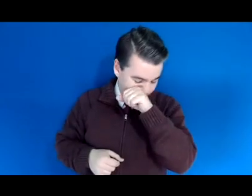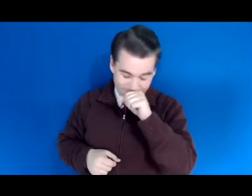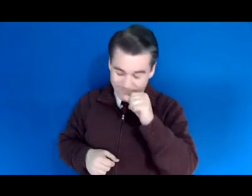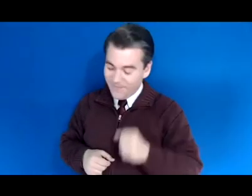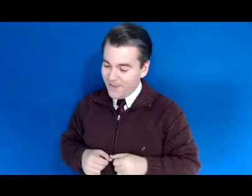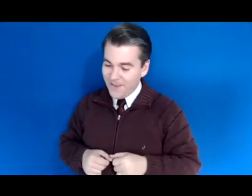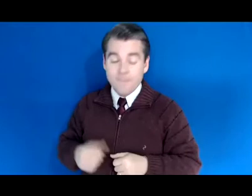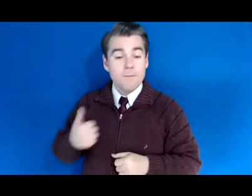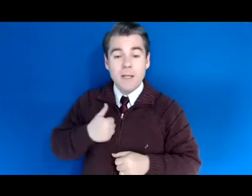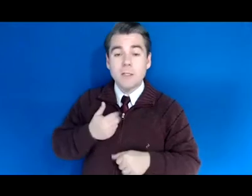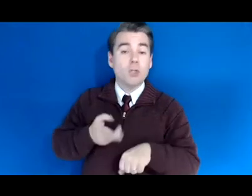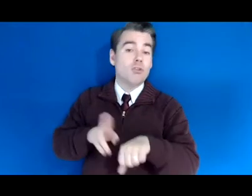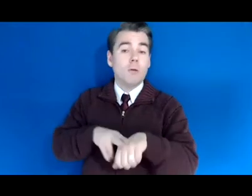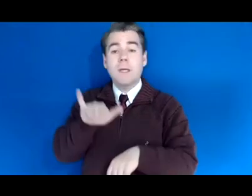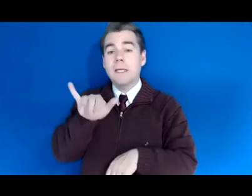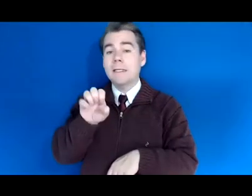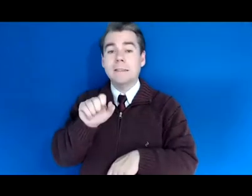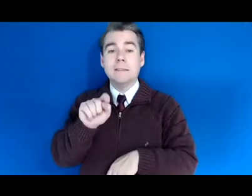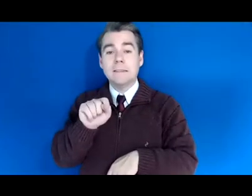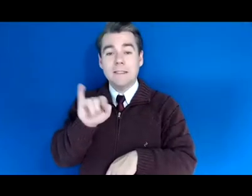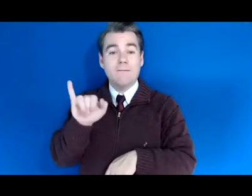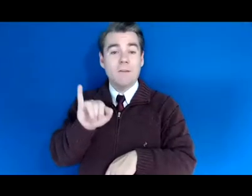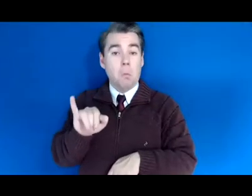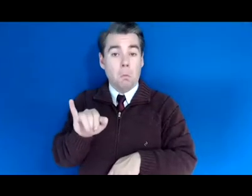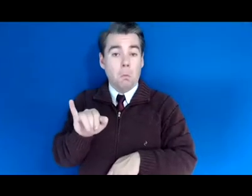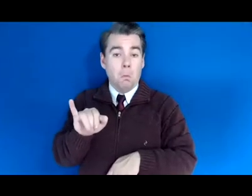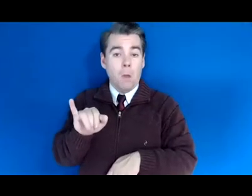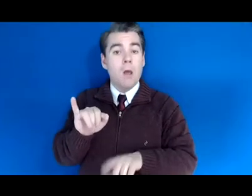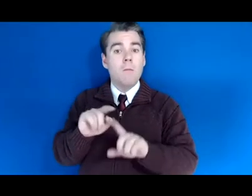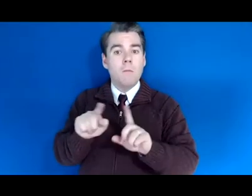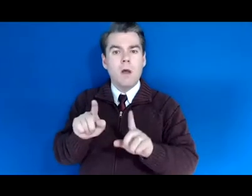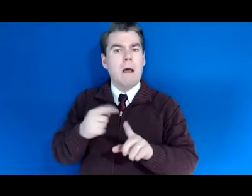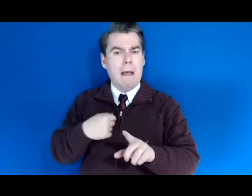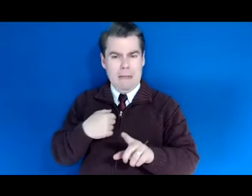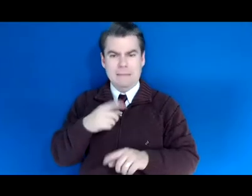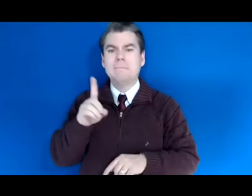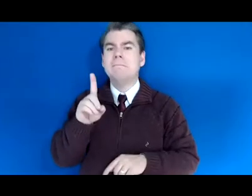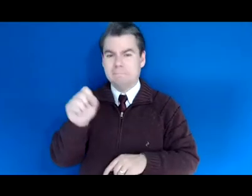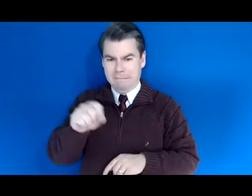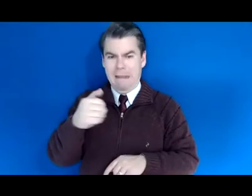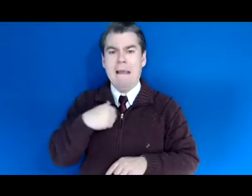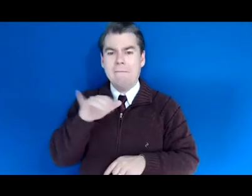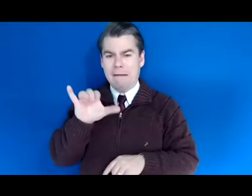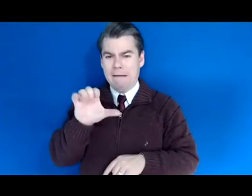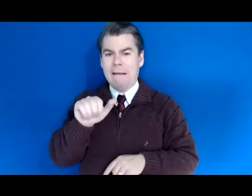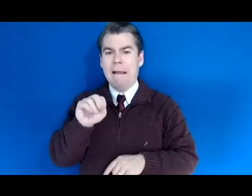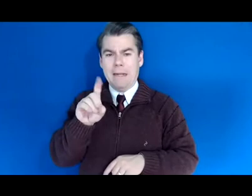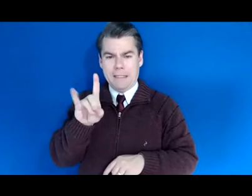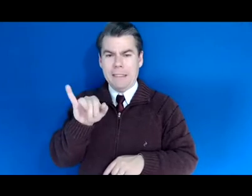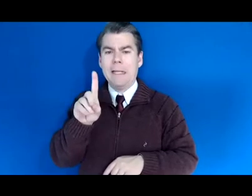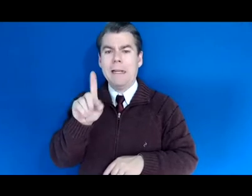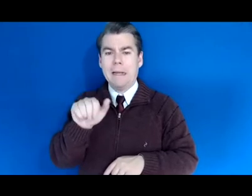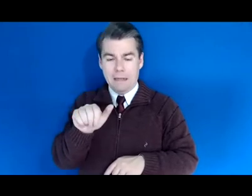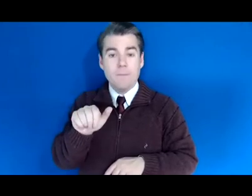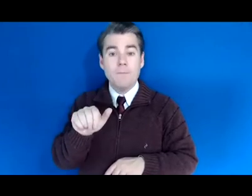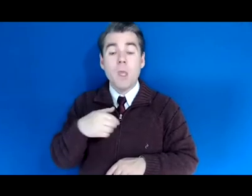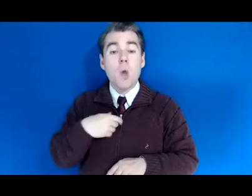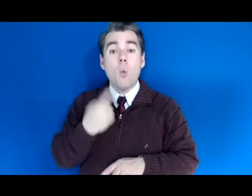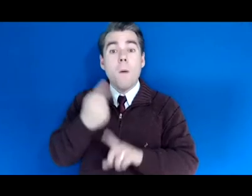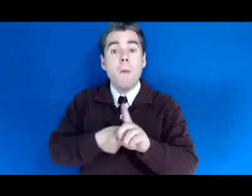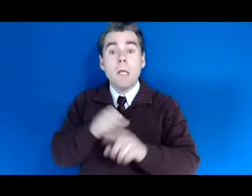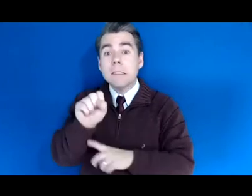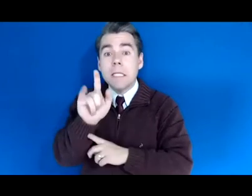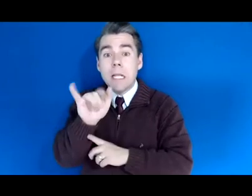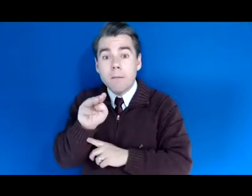yeast infection, but boy, did I have candida. Within a month of being on Slim, ProBio 5, and